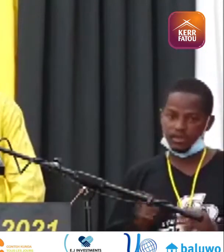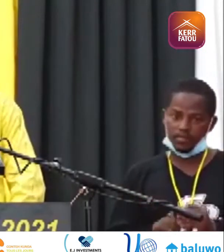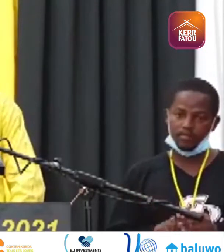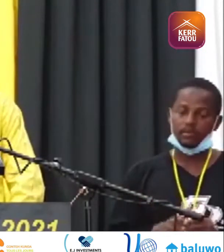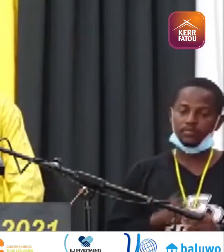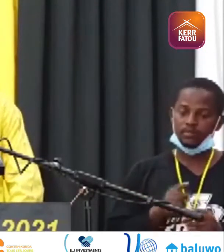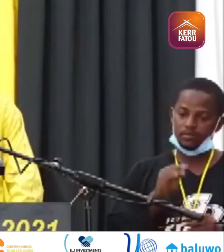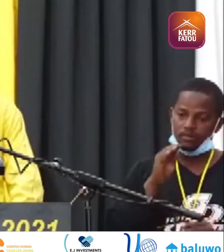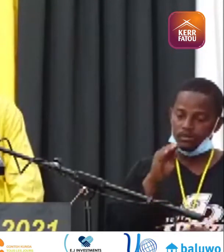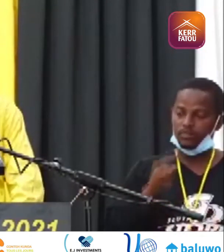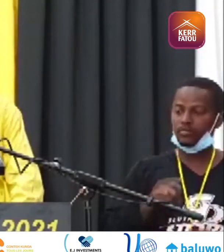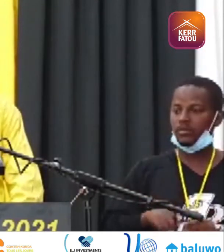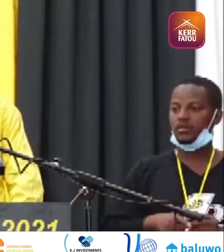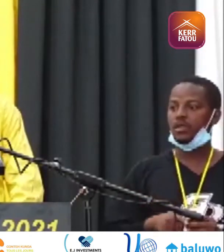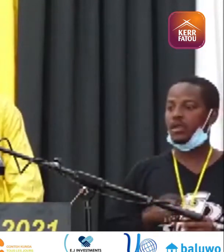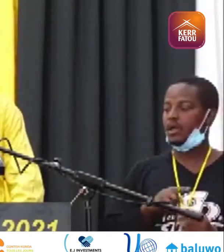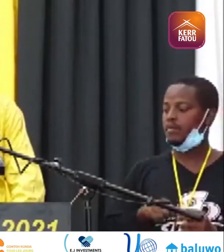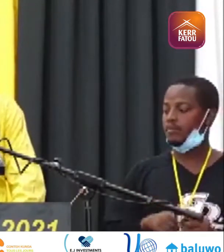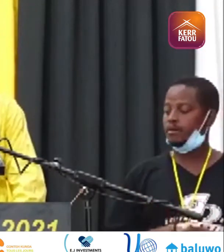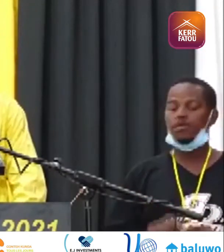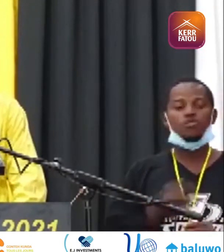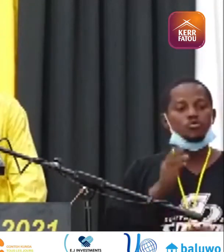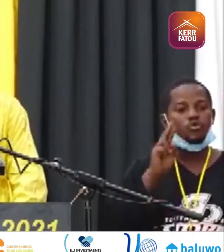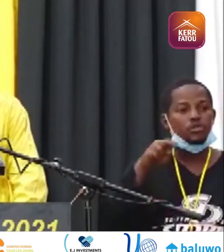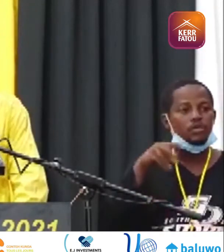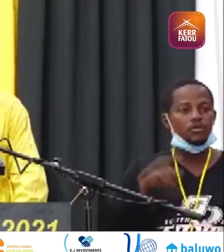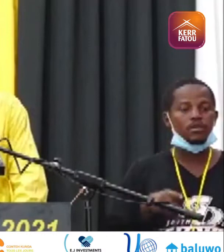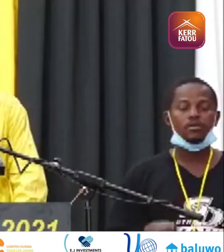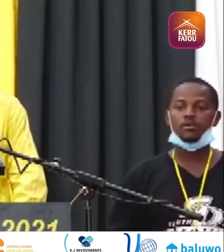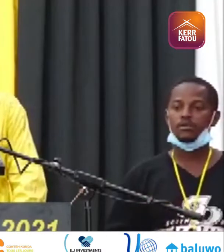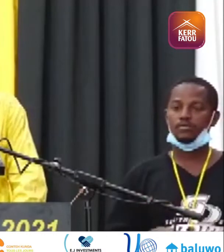anata kumandiro ke min keta UDP la